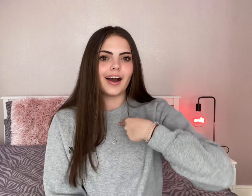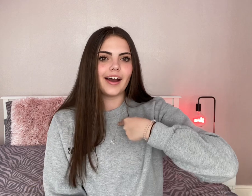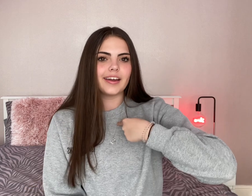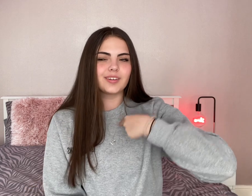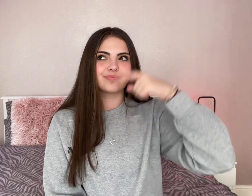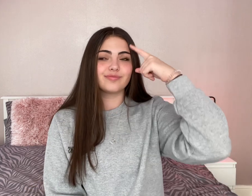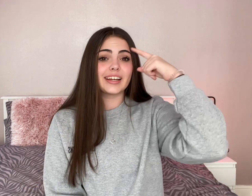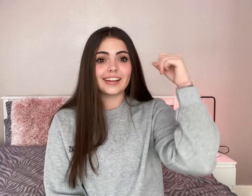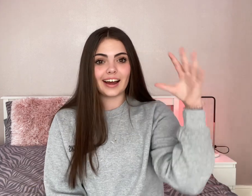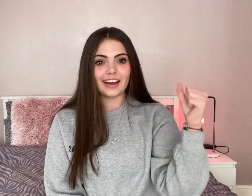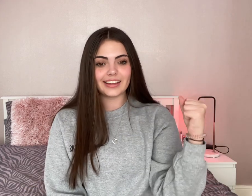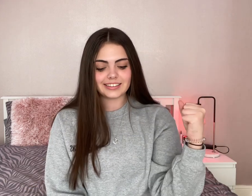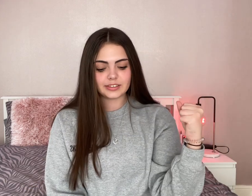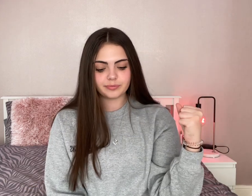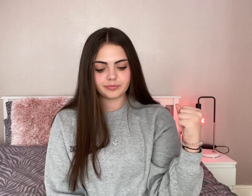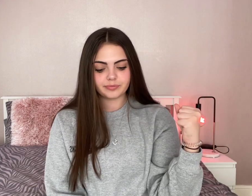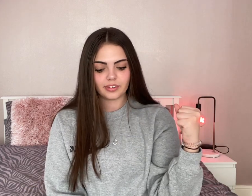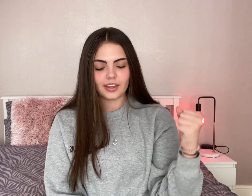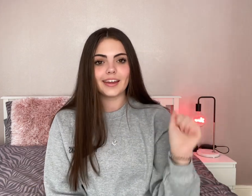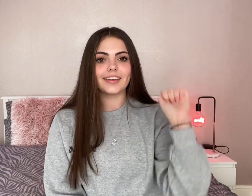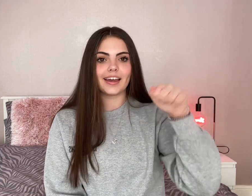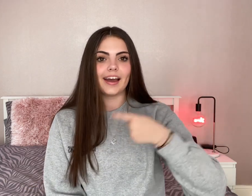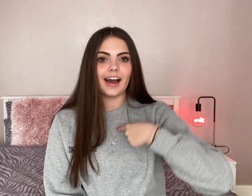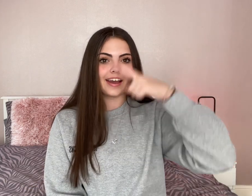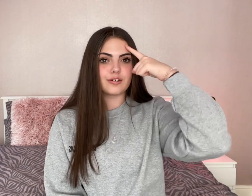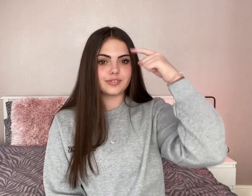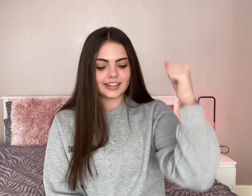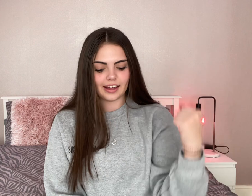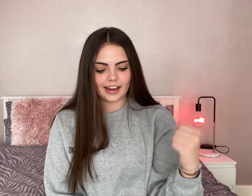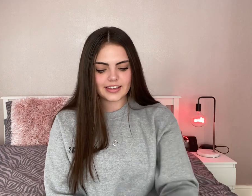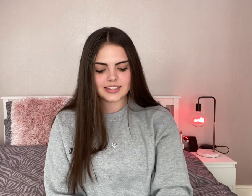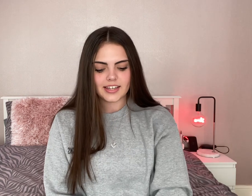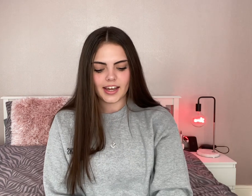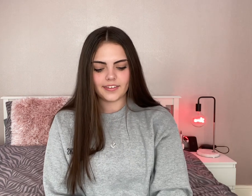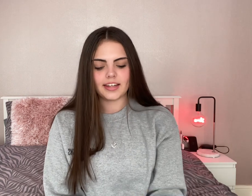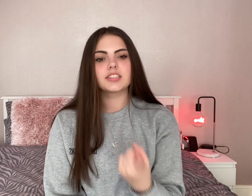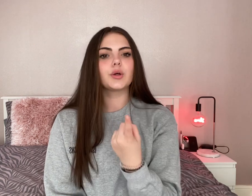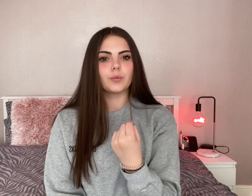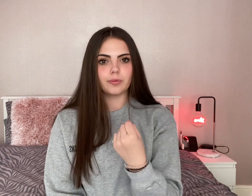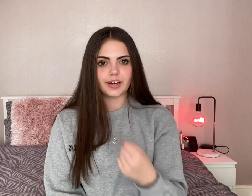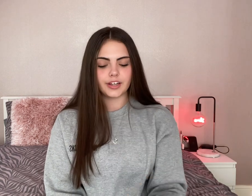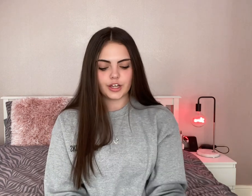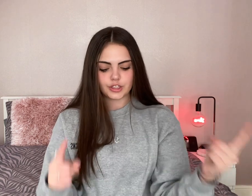I realize, yeah, I realize. And then it's, we were